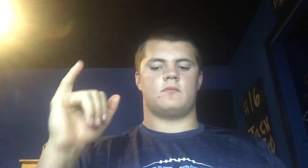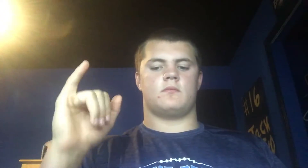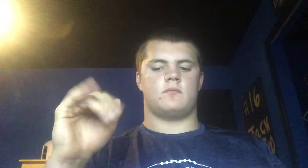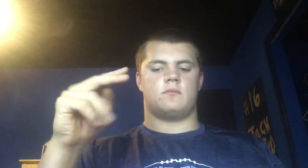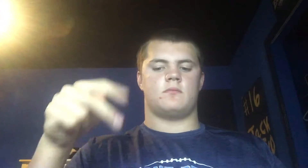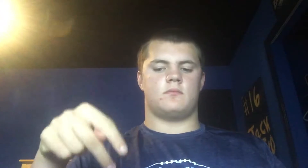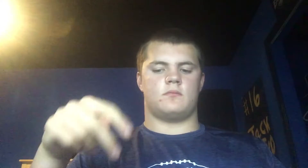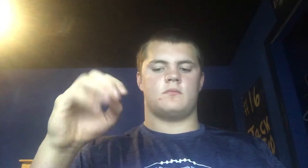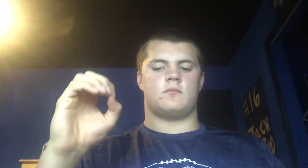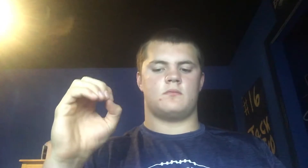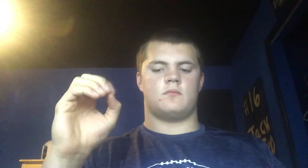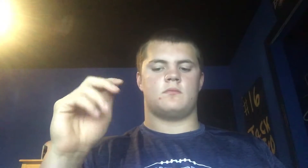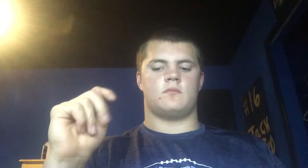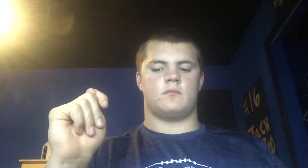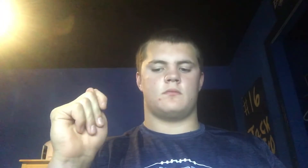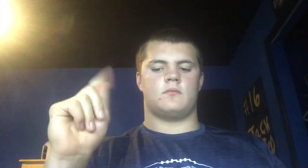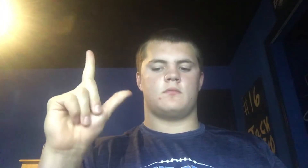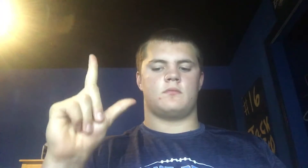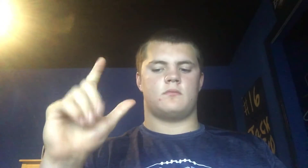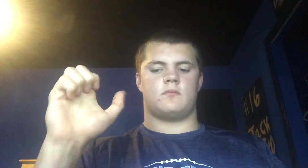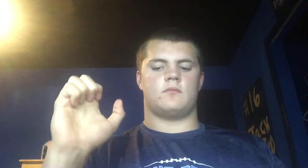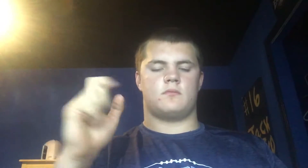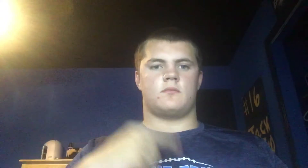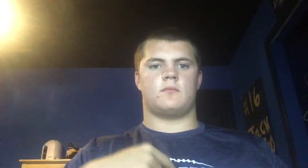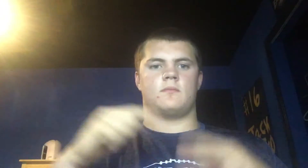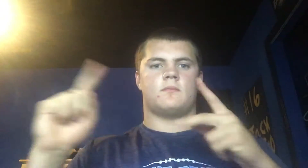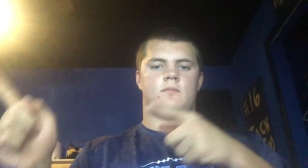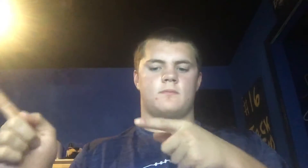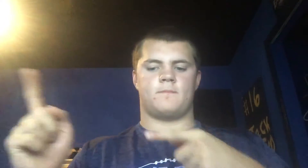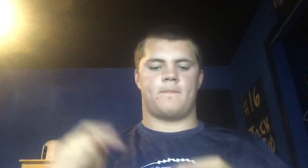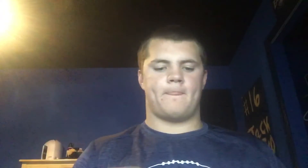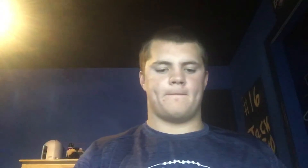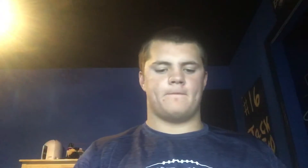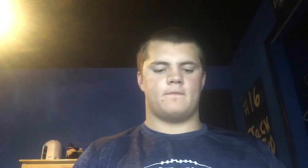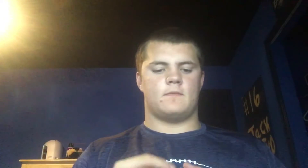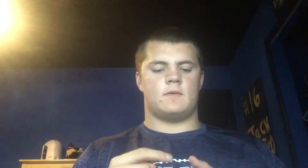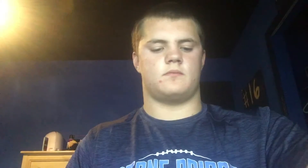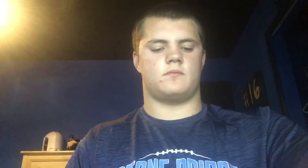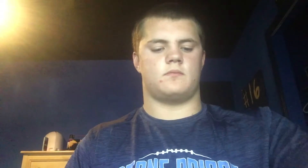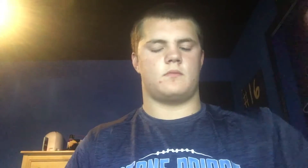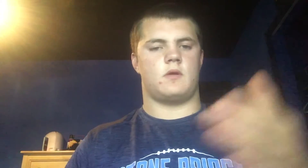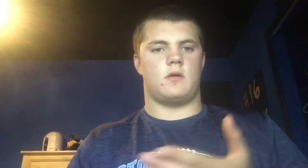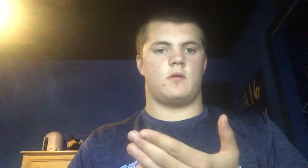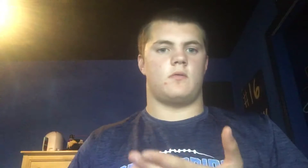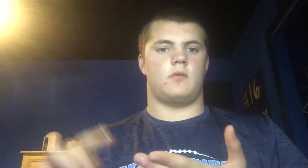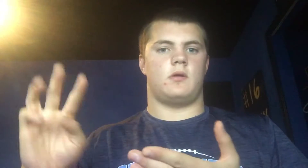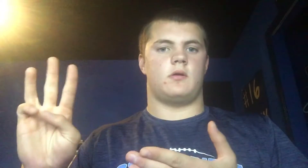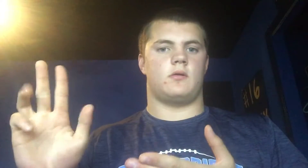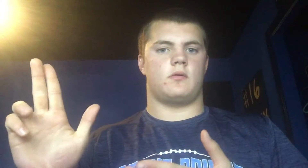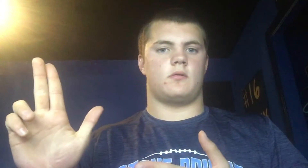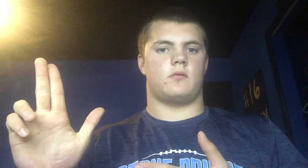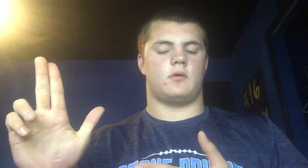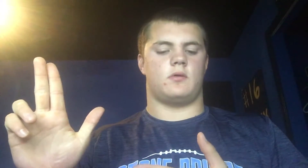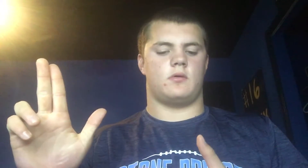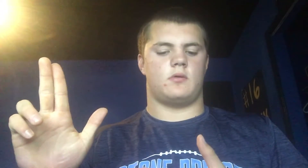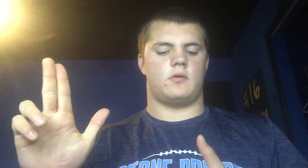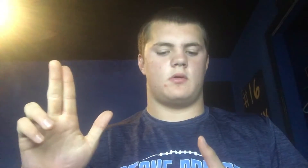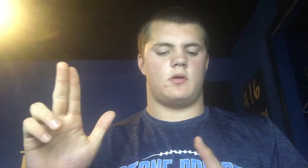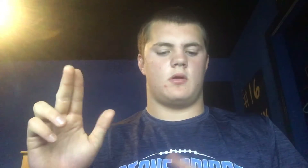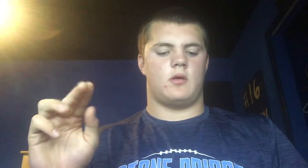Versus anybody, really show me my opponent. They coming for my head, I like McConaughey. You know me, I gotta keep it real on this shit. My shorty